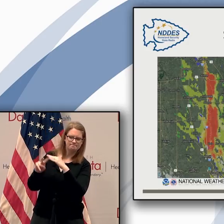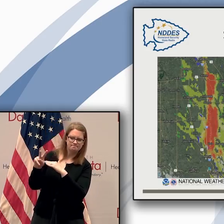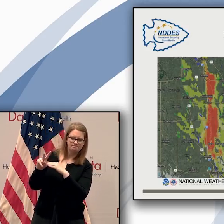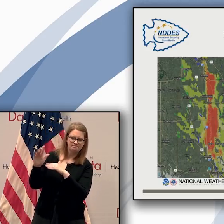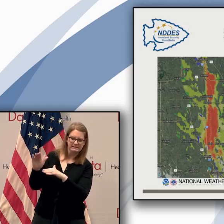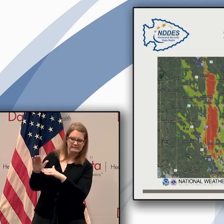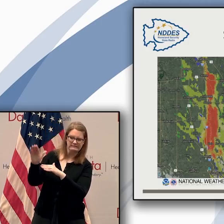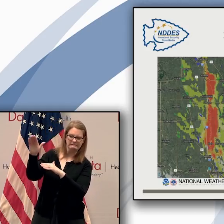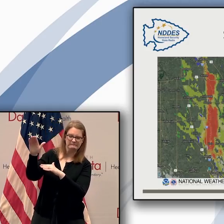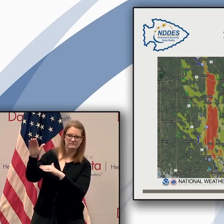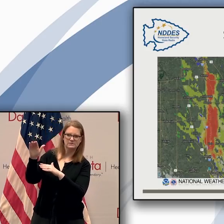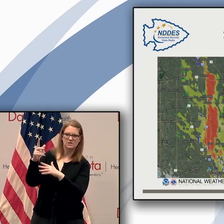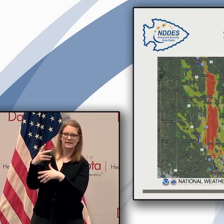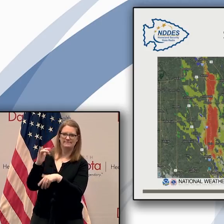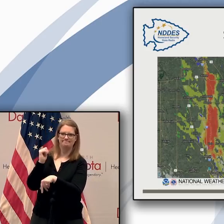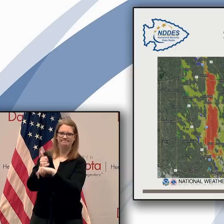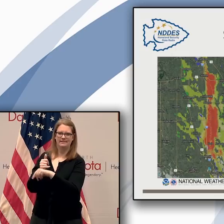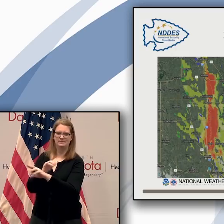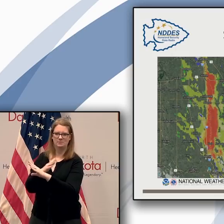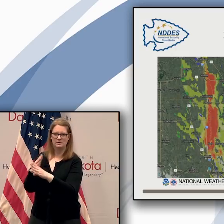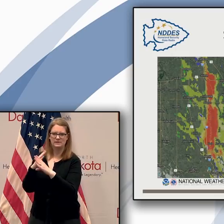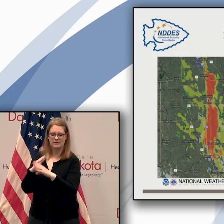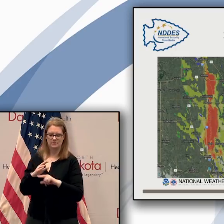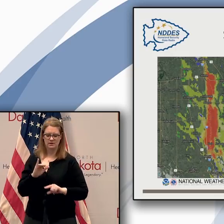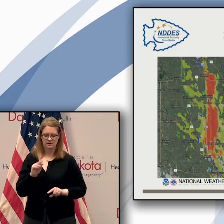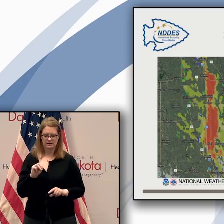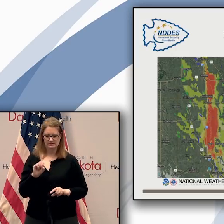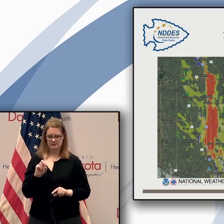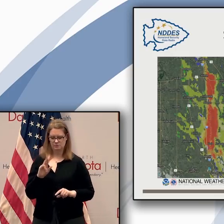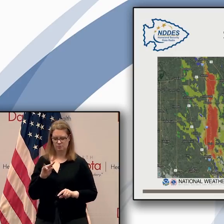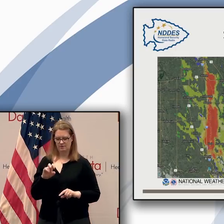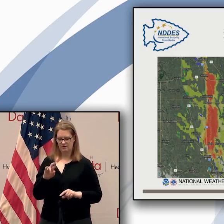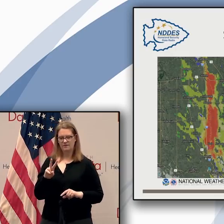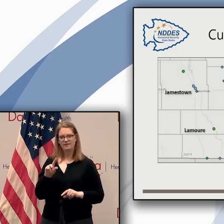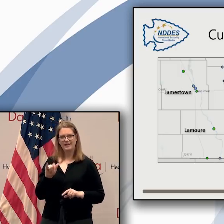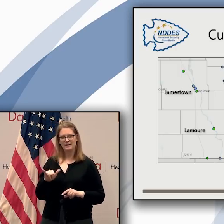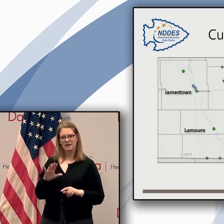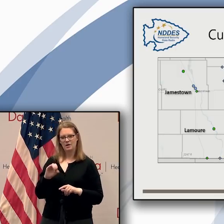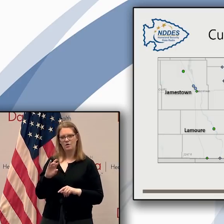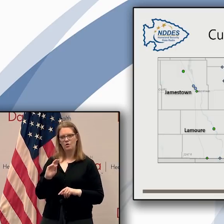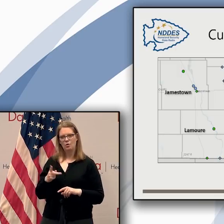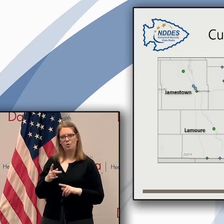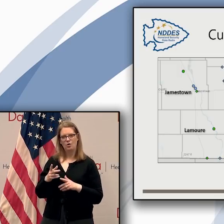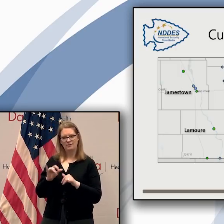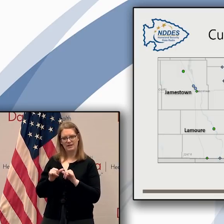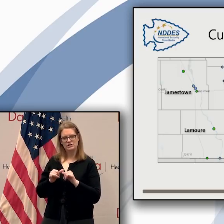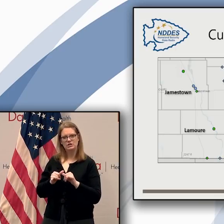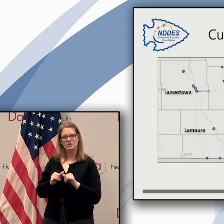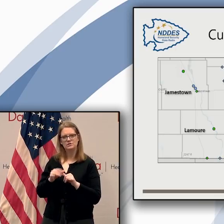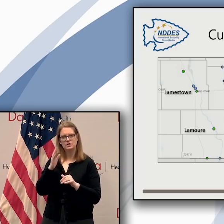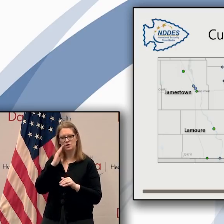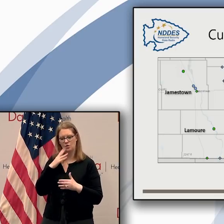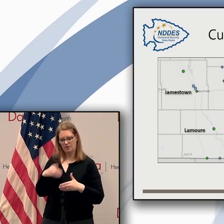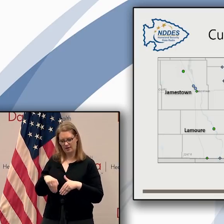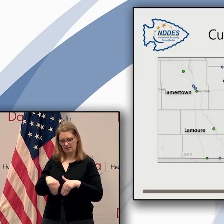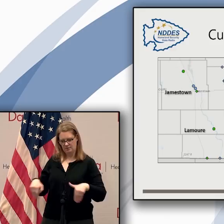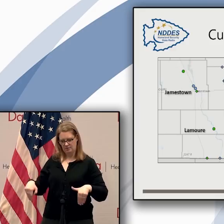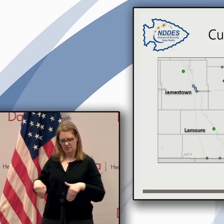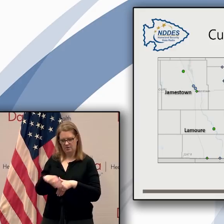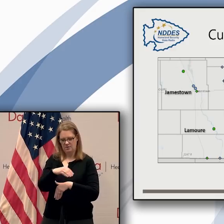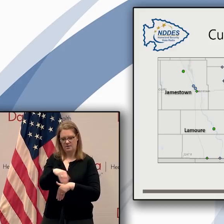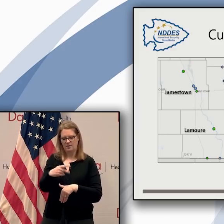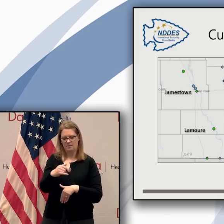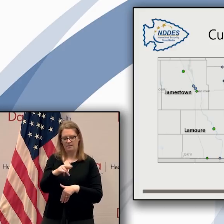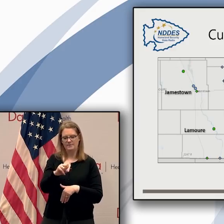forecasted crests. In the James River Valley, the Corps of Engineers has increased reservoir releases at both the Jamestown and